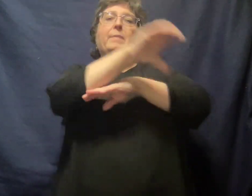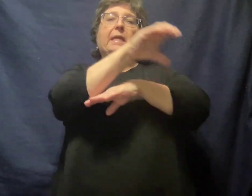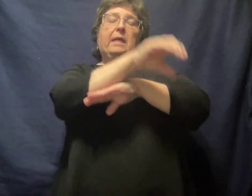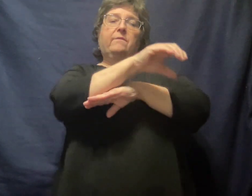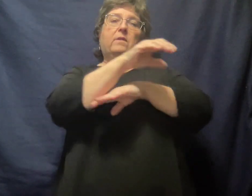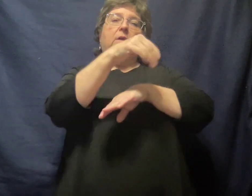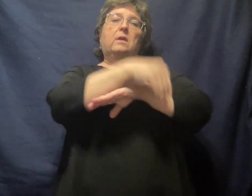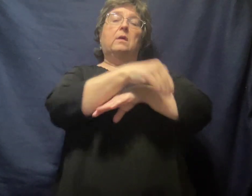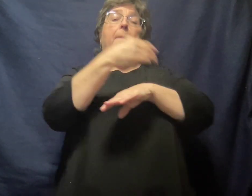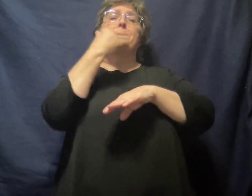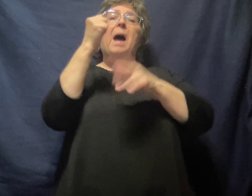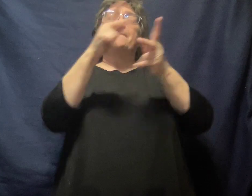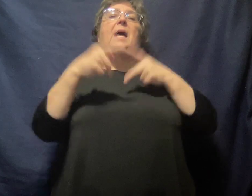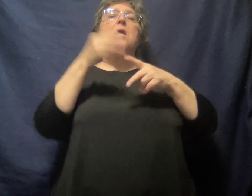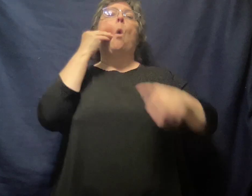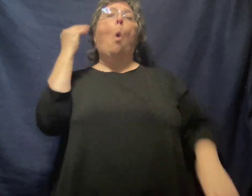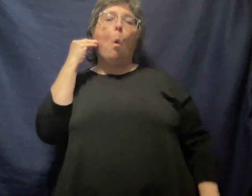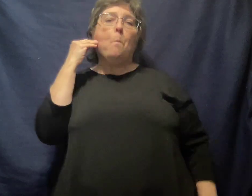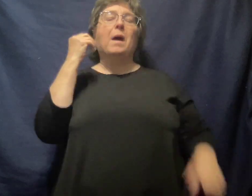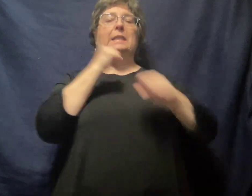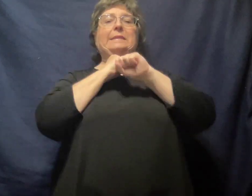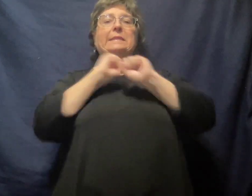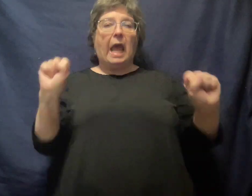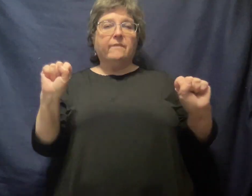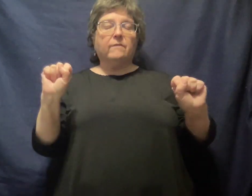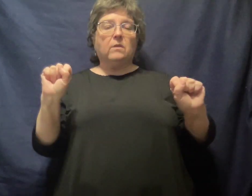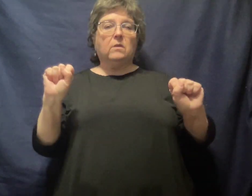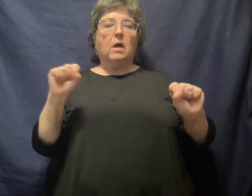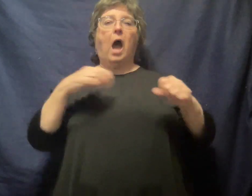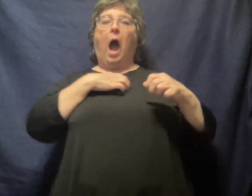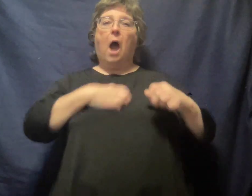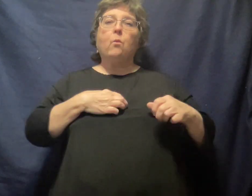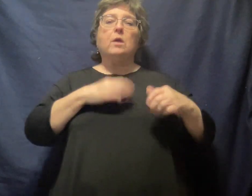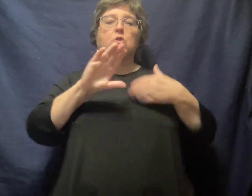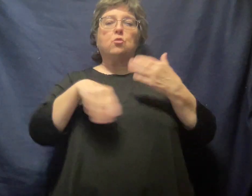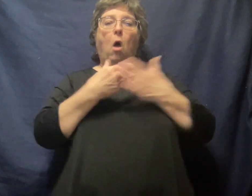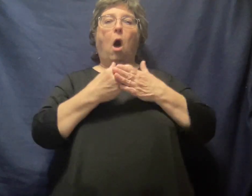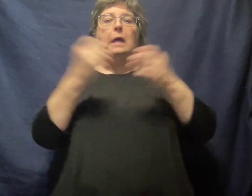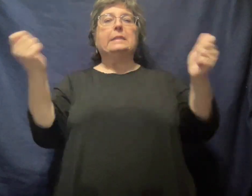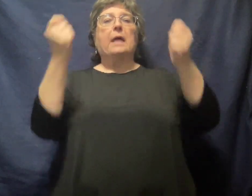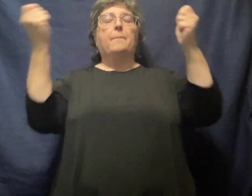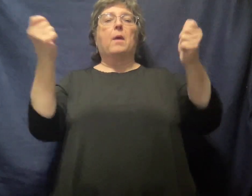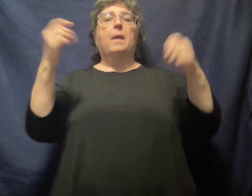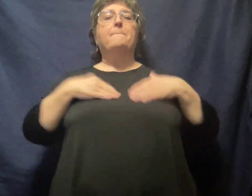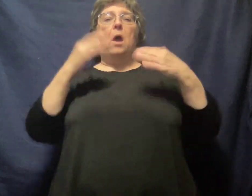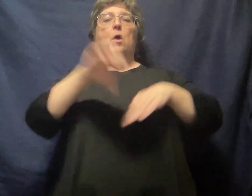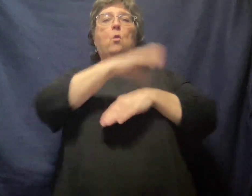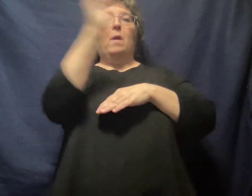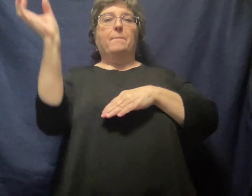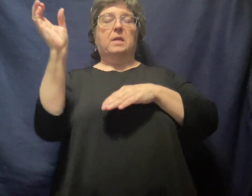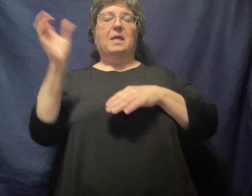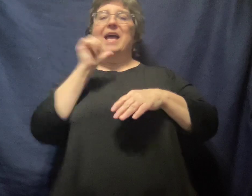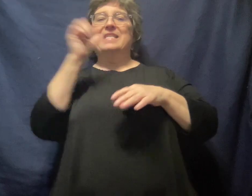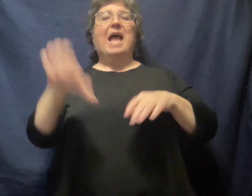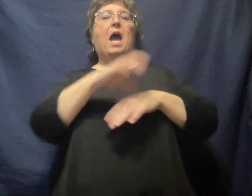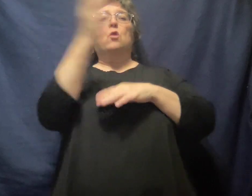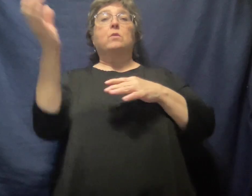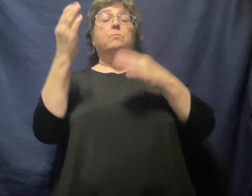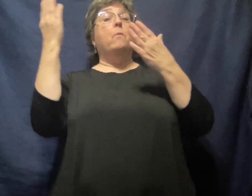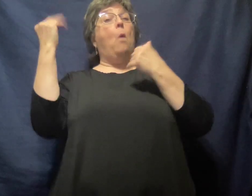best place you can be is home, safe. I certainly wish everyone who celebrates a Merry Christmas. This is not the Christmas we had hoped it would be,